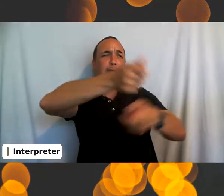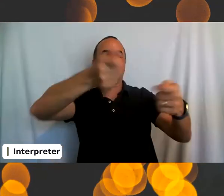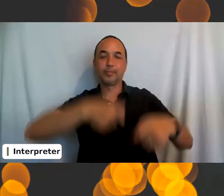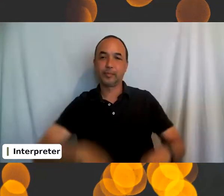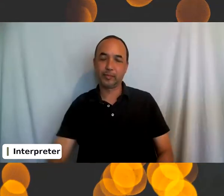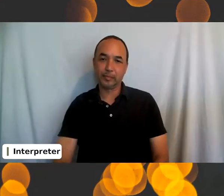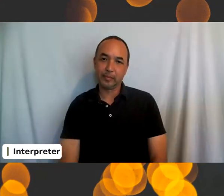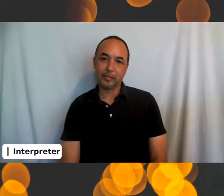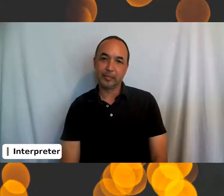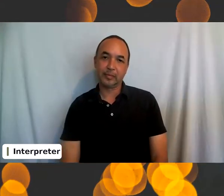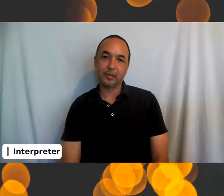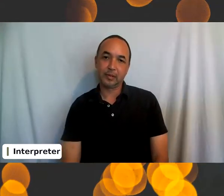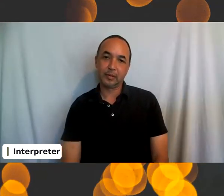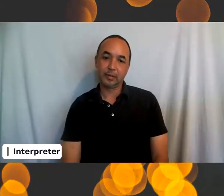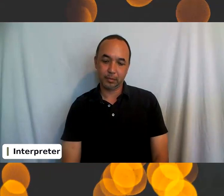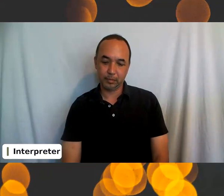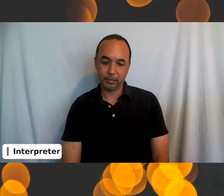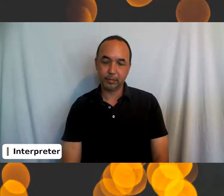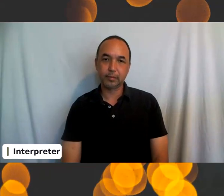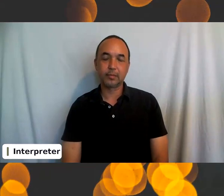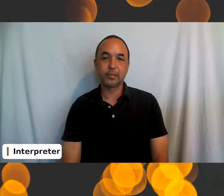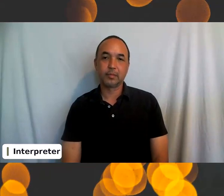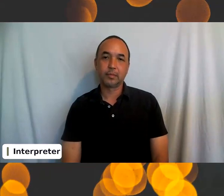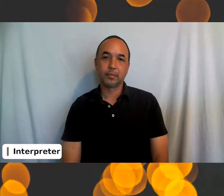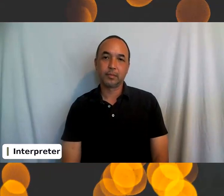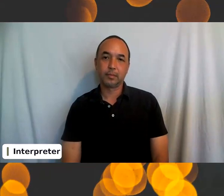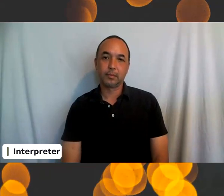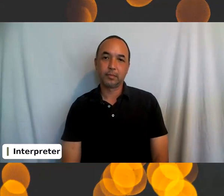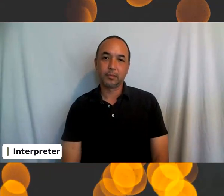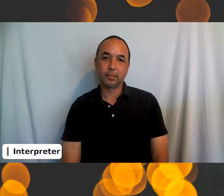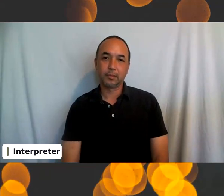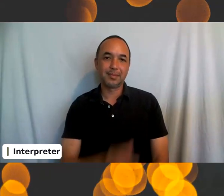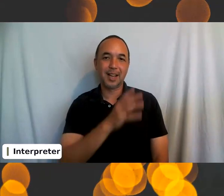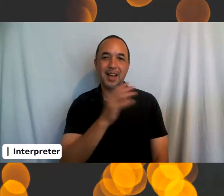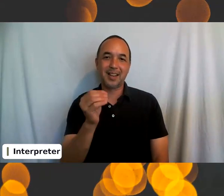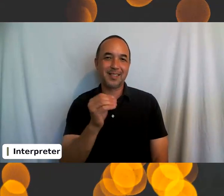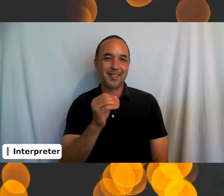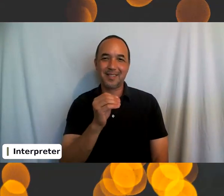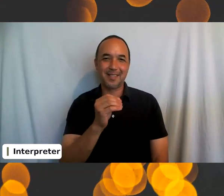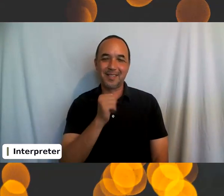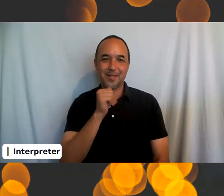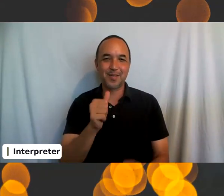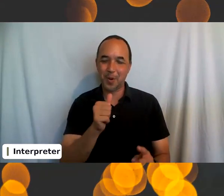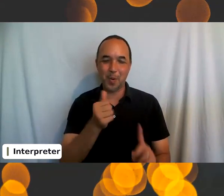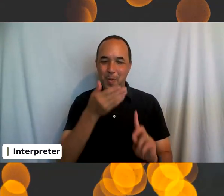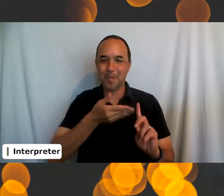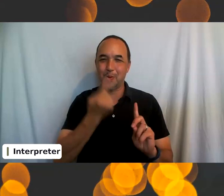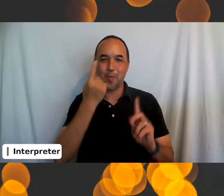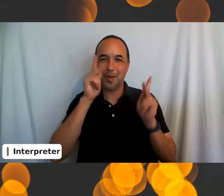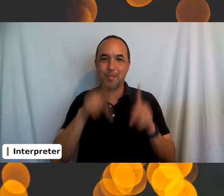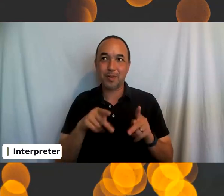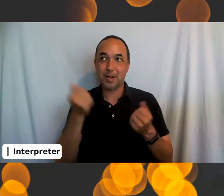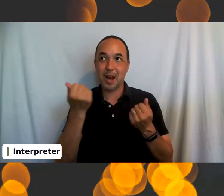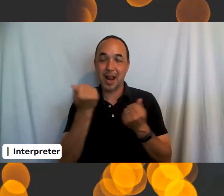And, don't be that person that everything is happening to. There's always that one person in the group